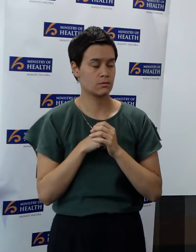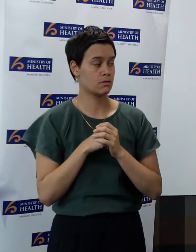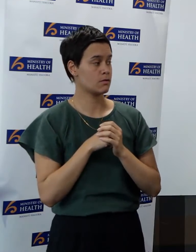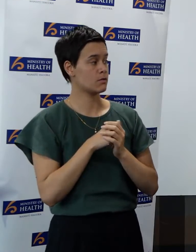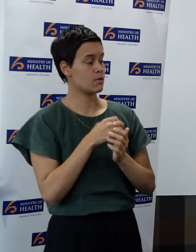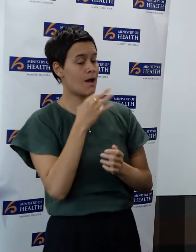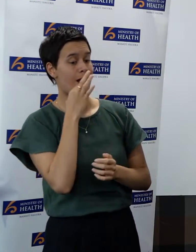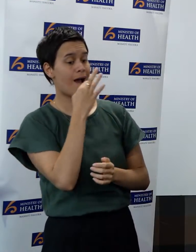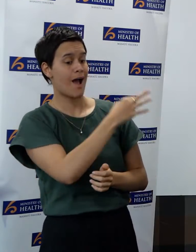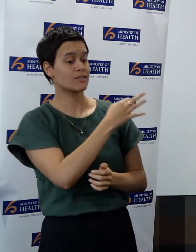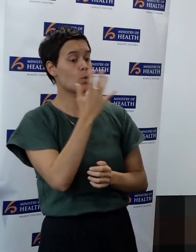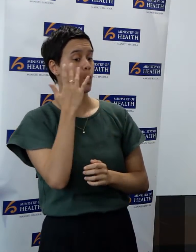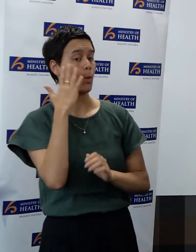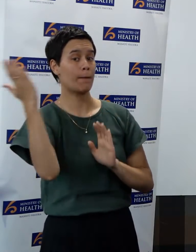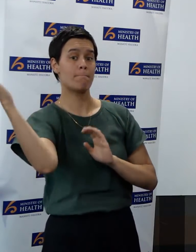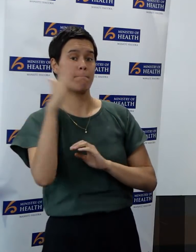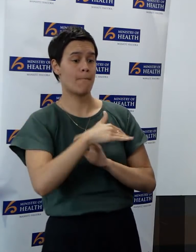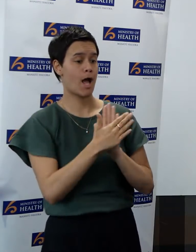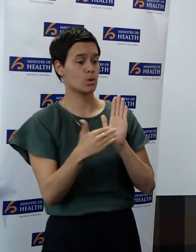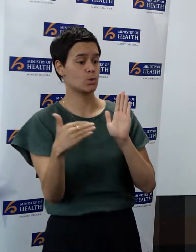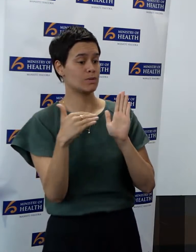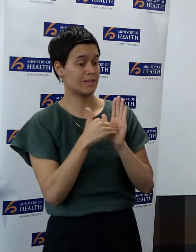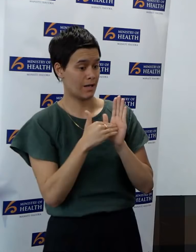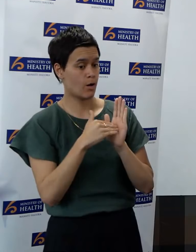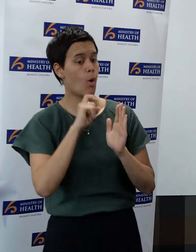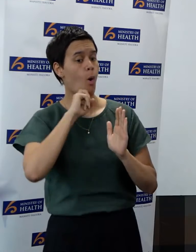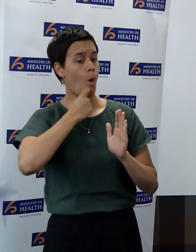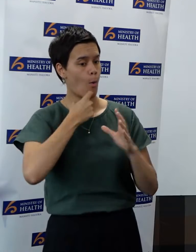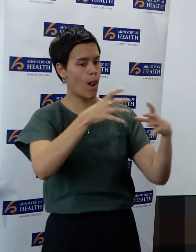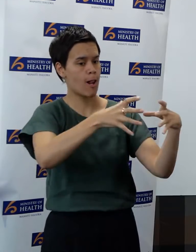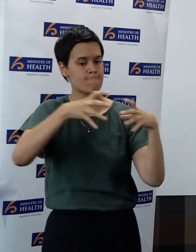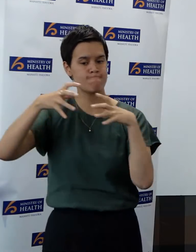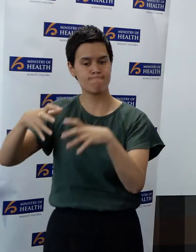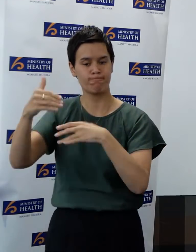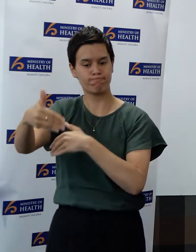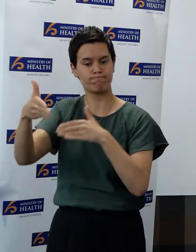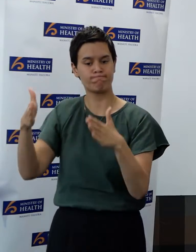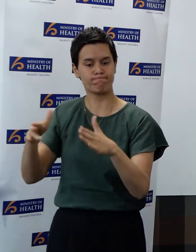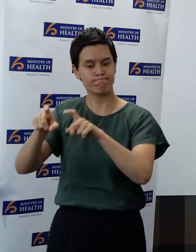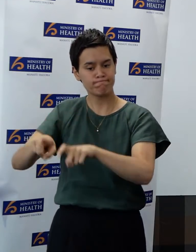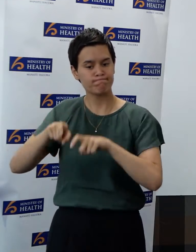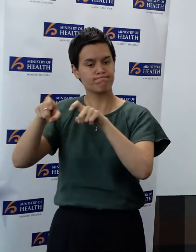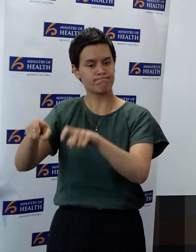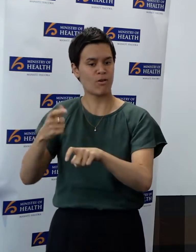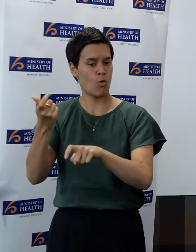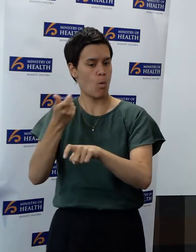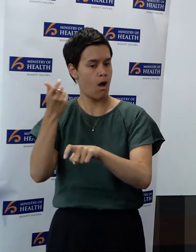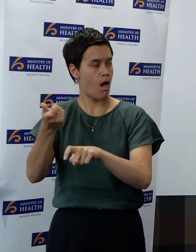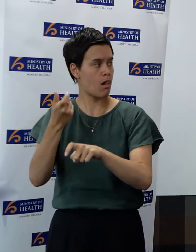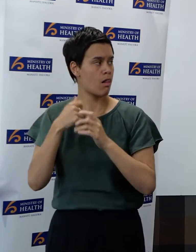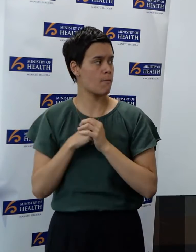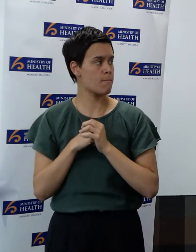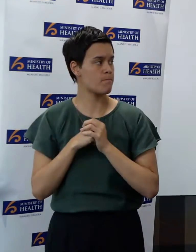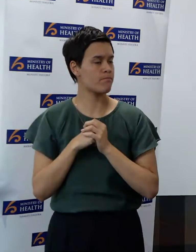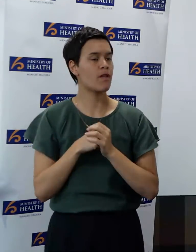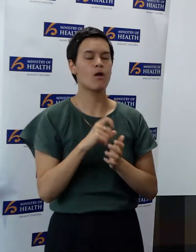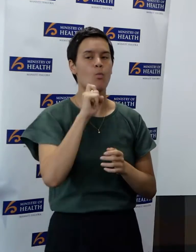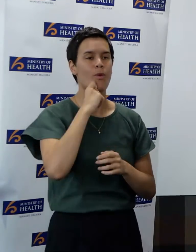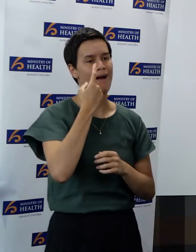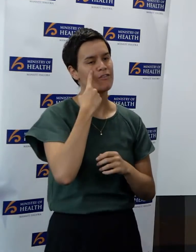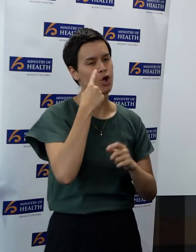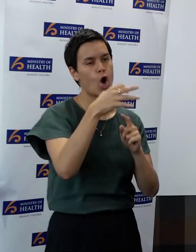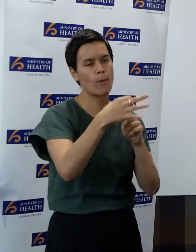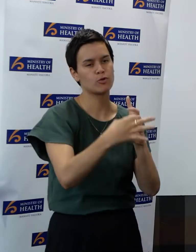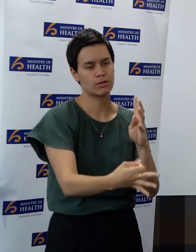to be quarantined when they get back? We're looking at all the options about what might happen there. Do you know if it went ahead where they would be